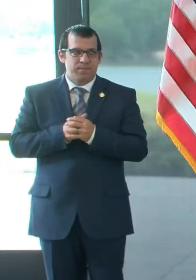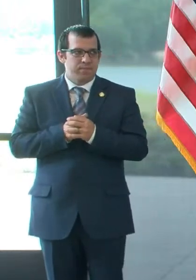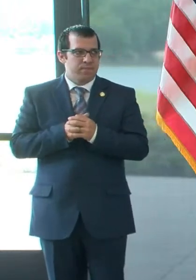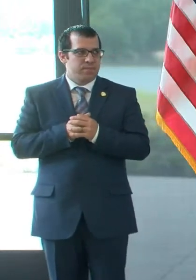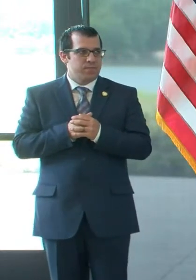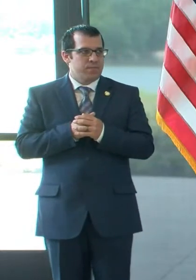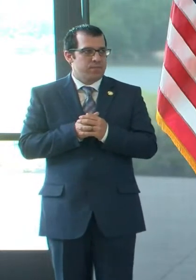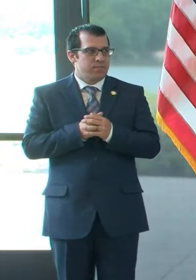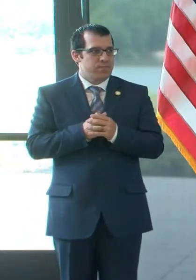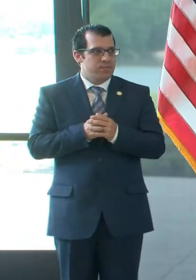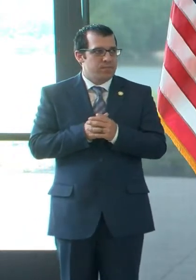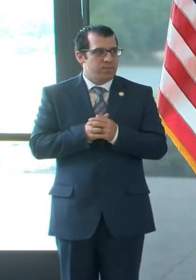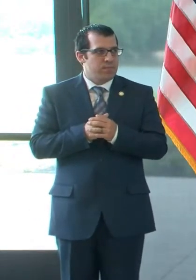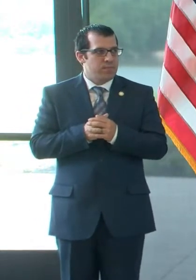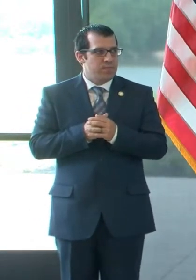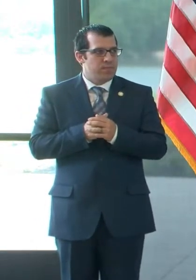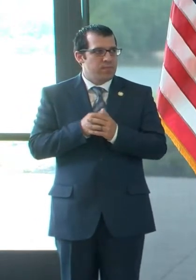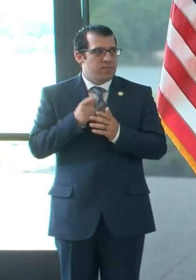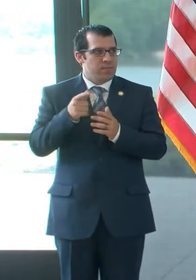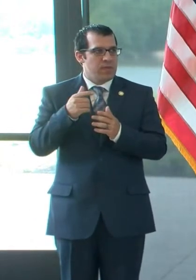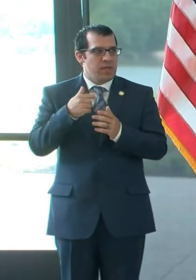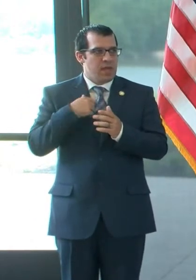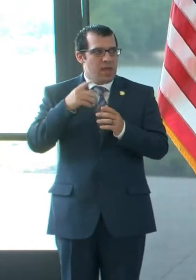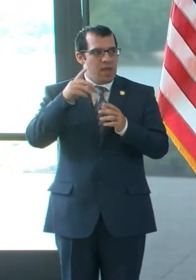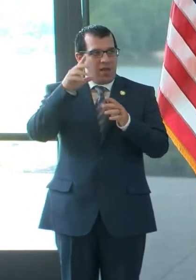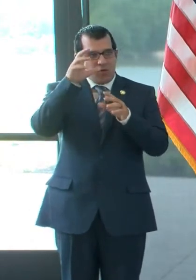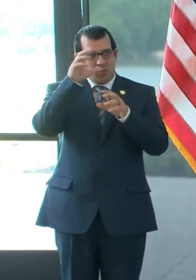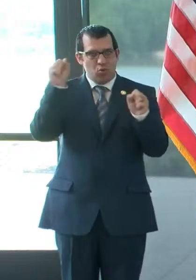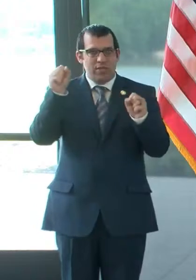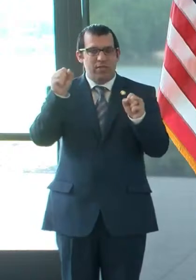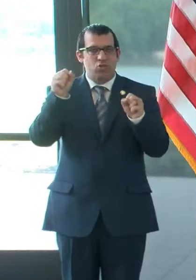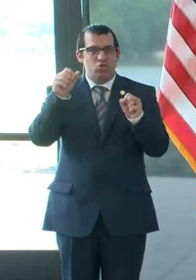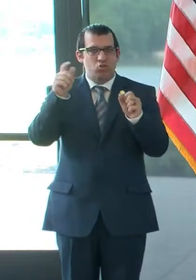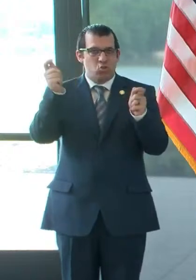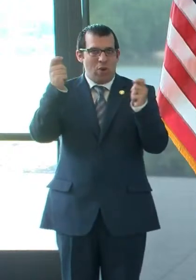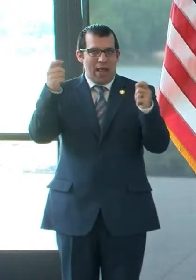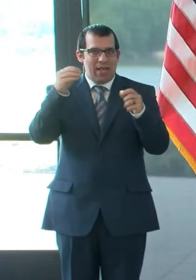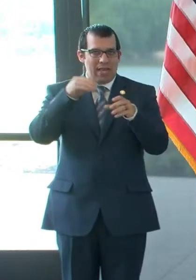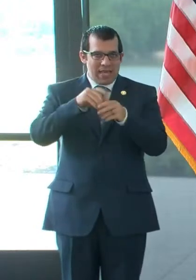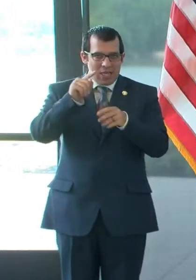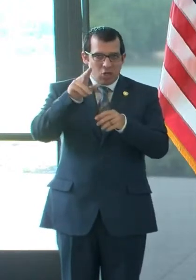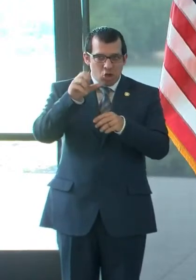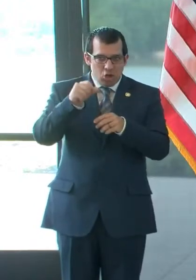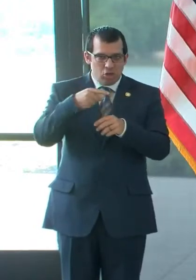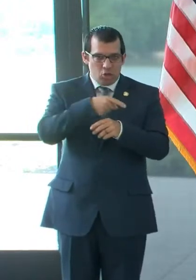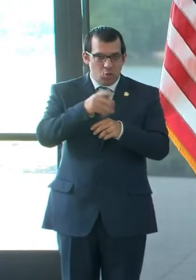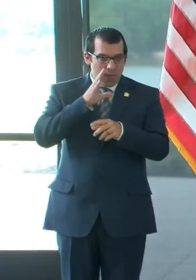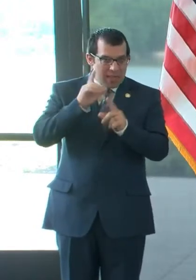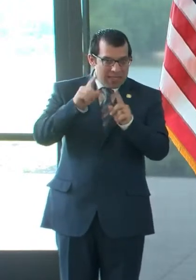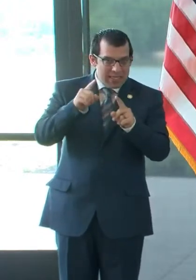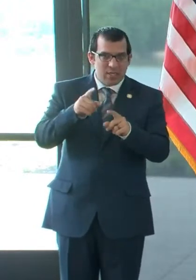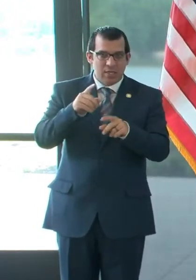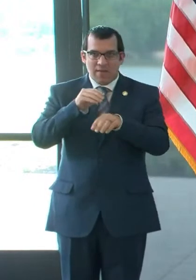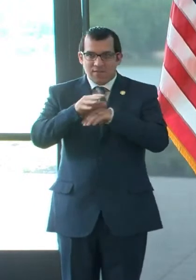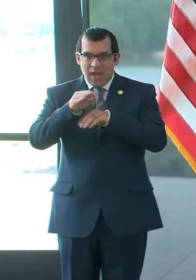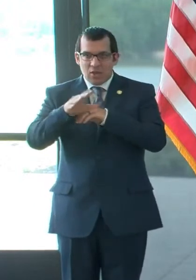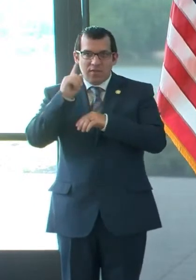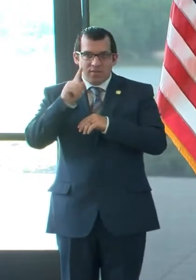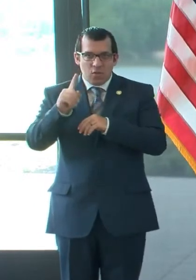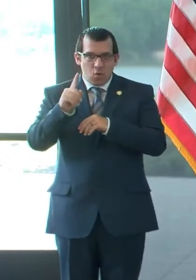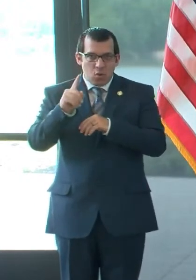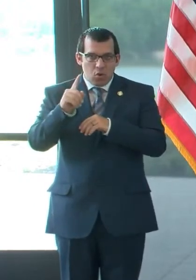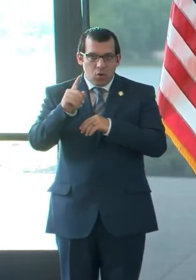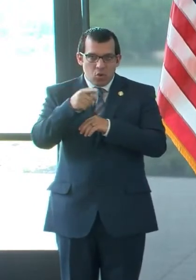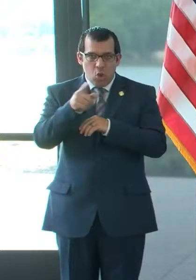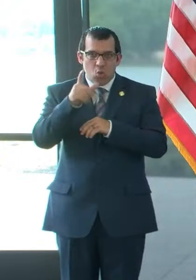And speaking on traveling, we know there's a presidential rally happening in Tulsa soon. Will you be attending? Advice for Arkansans, especially in this area, who may